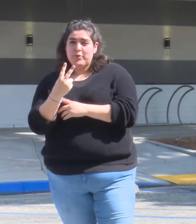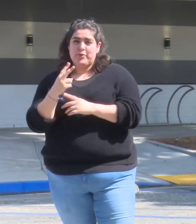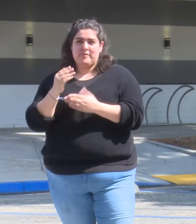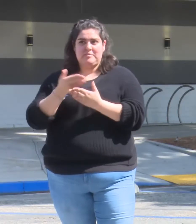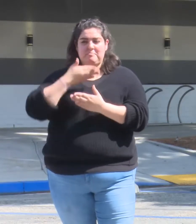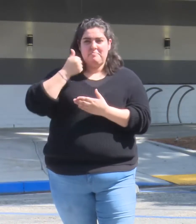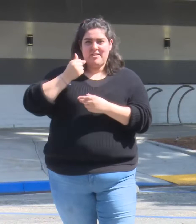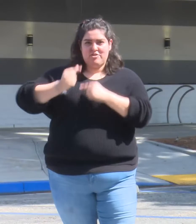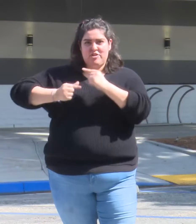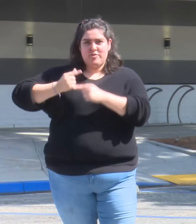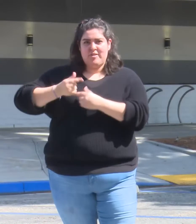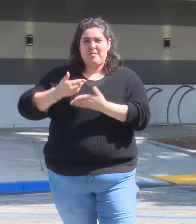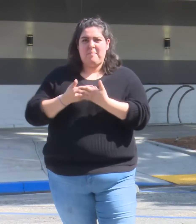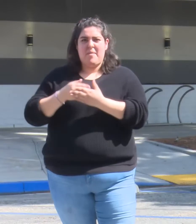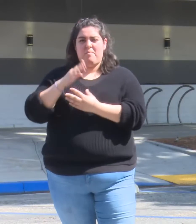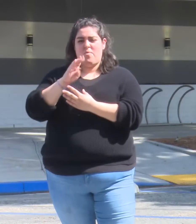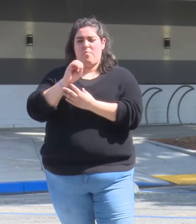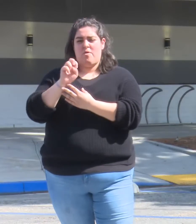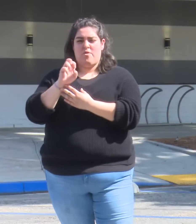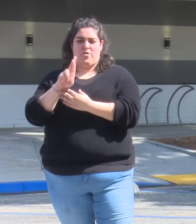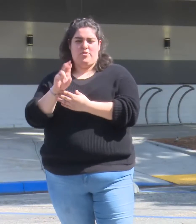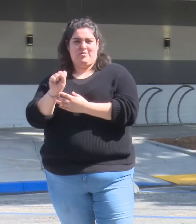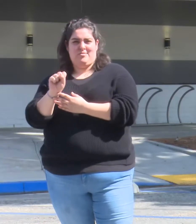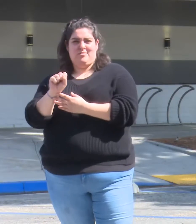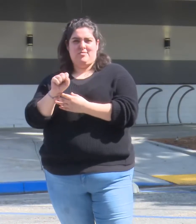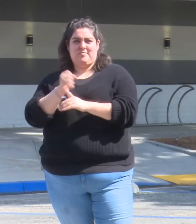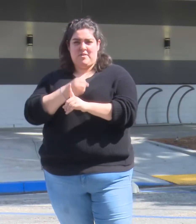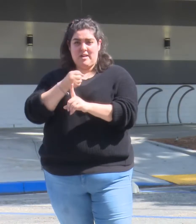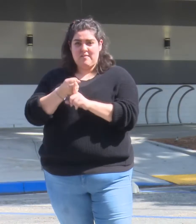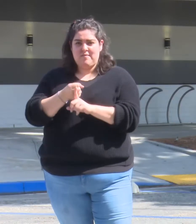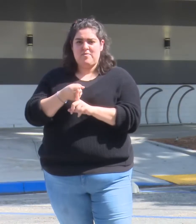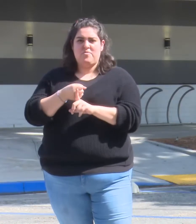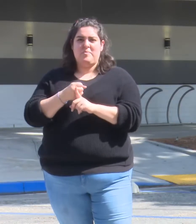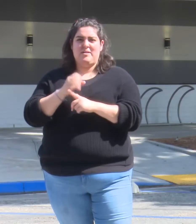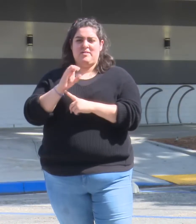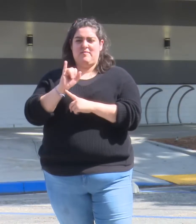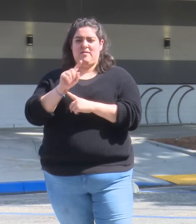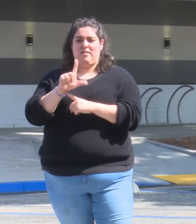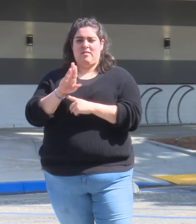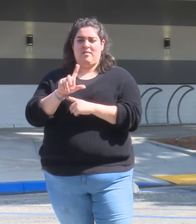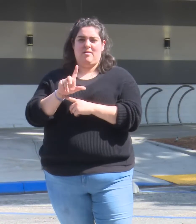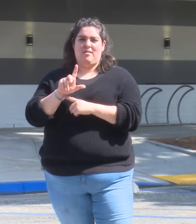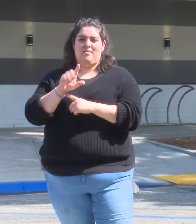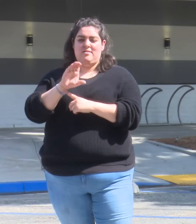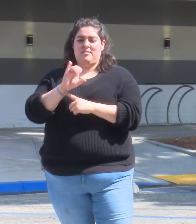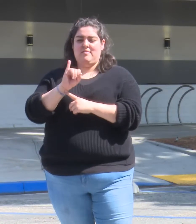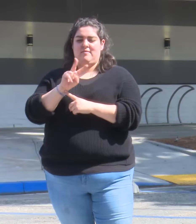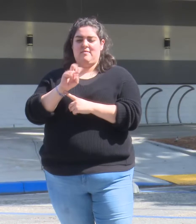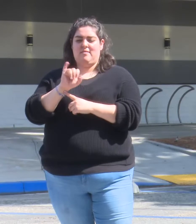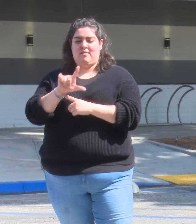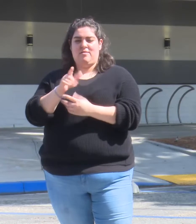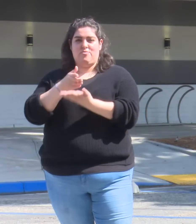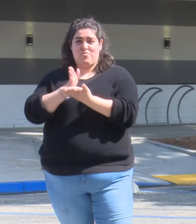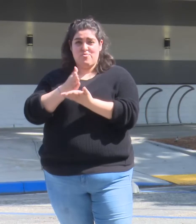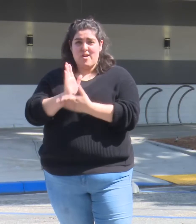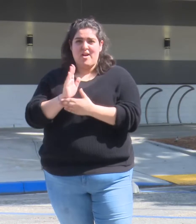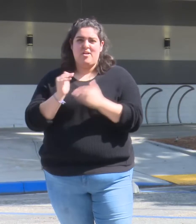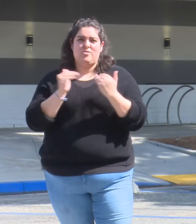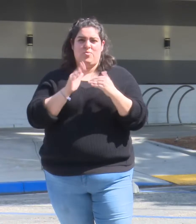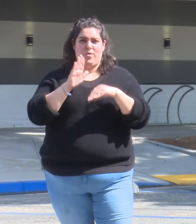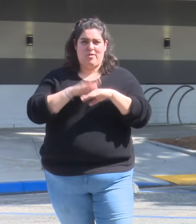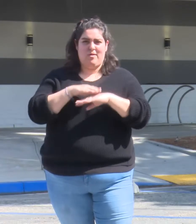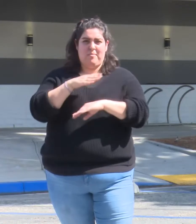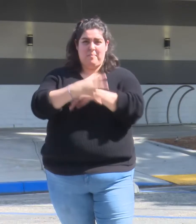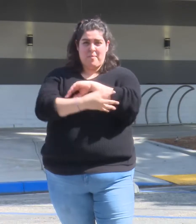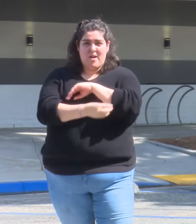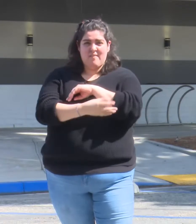Baby boomers were influenced by civil rights, war on poverty and all of its programs,